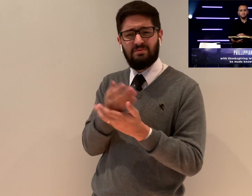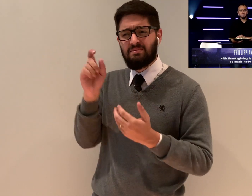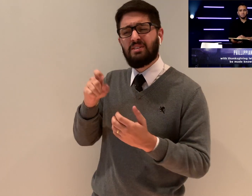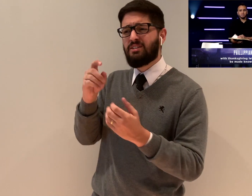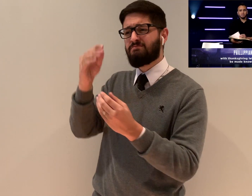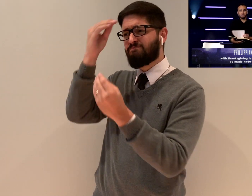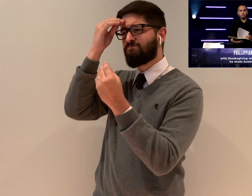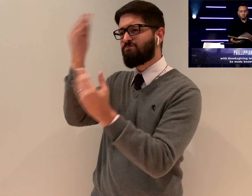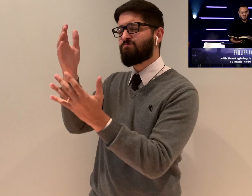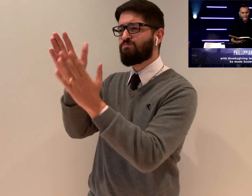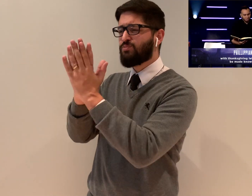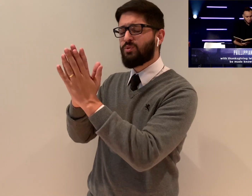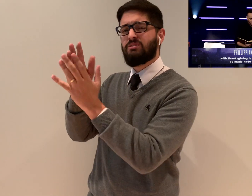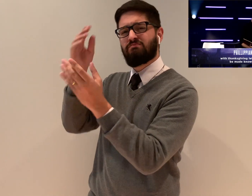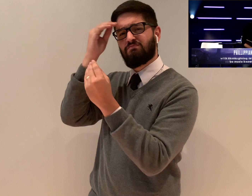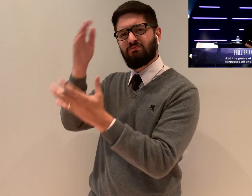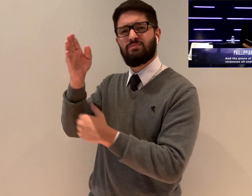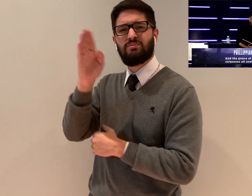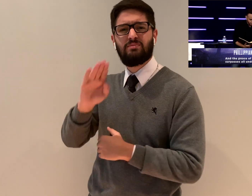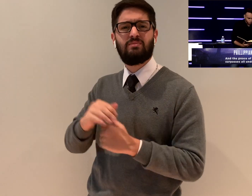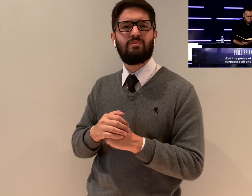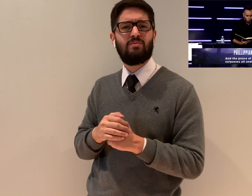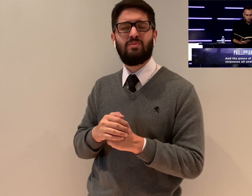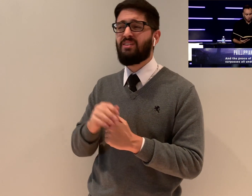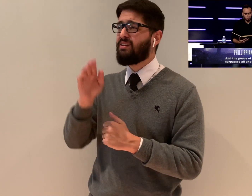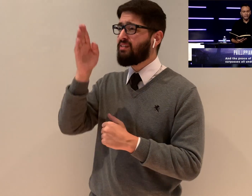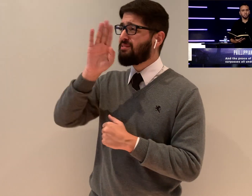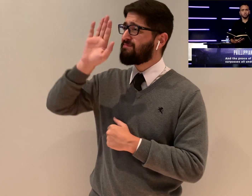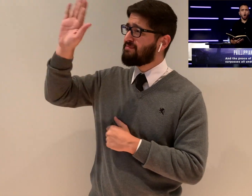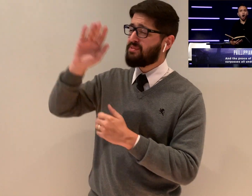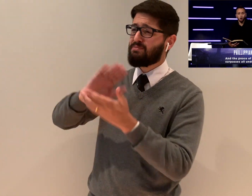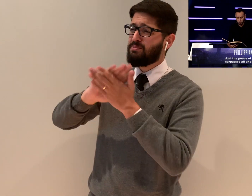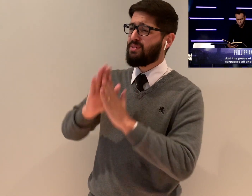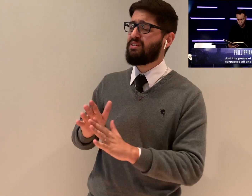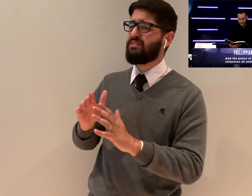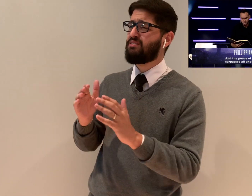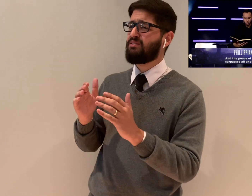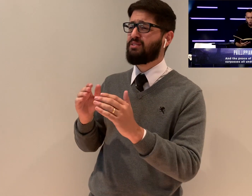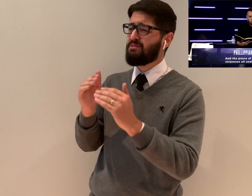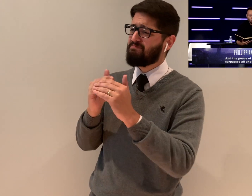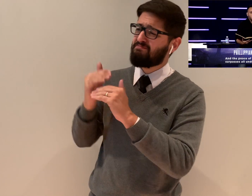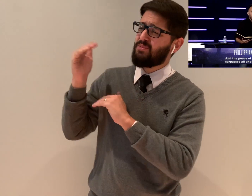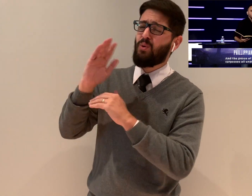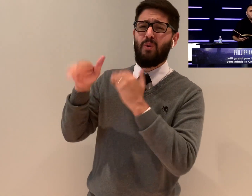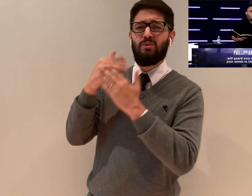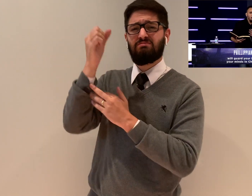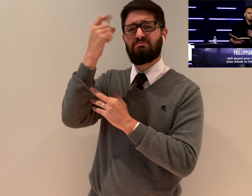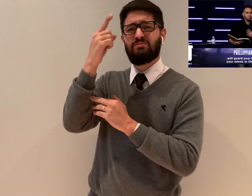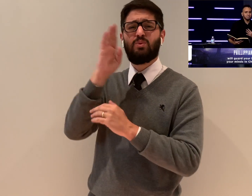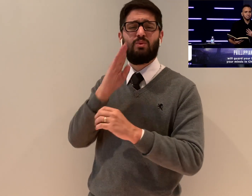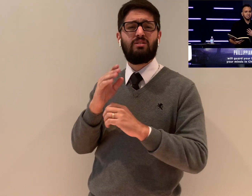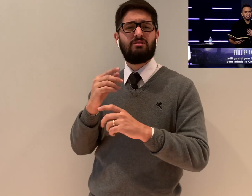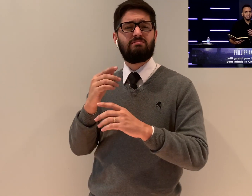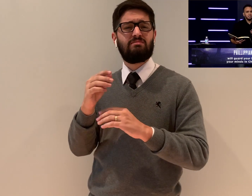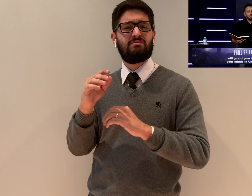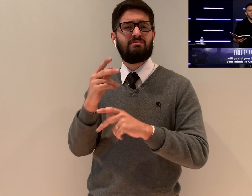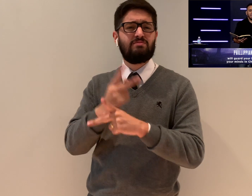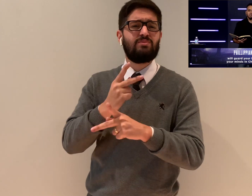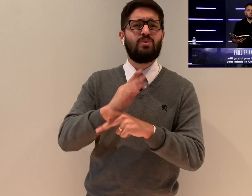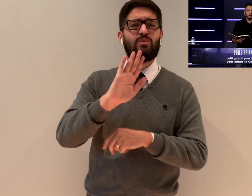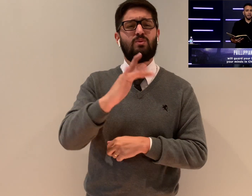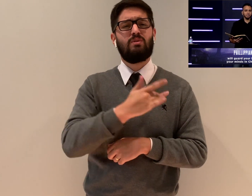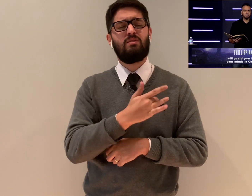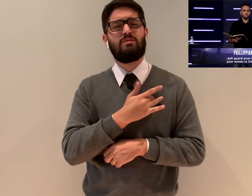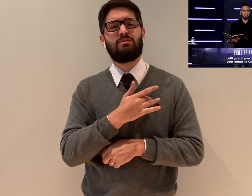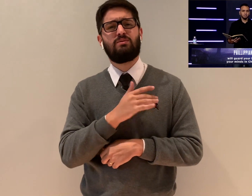God. And the peace of God, which surpasses all understanding, will guard your hearts and